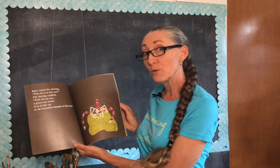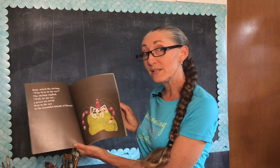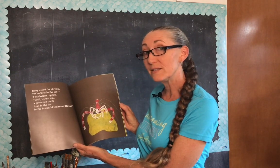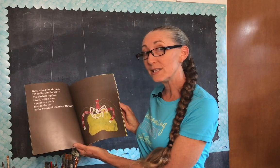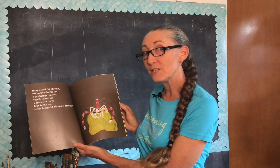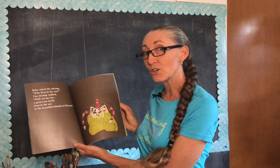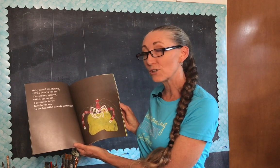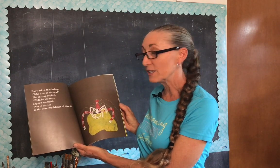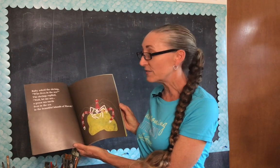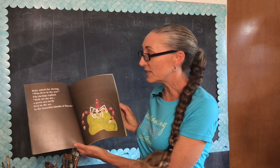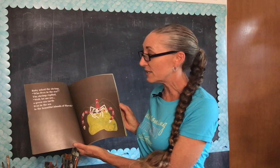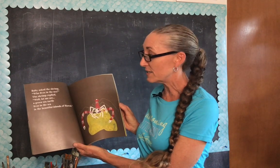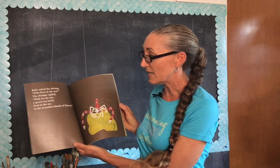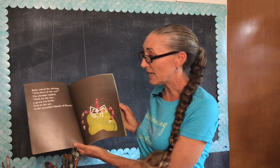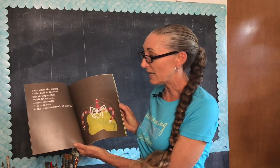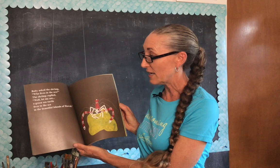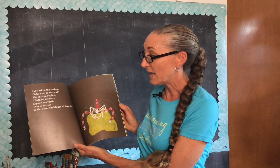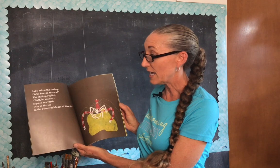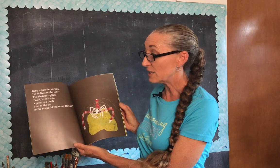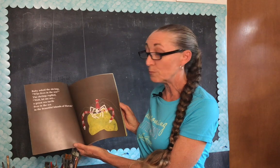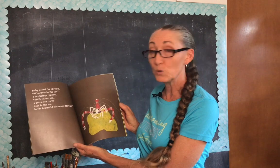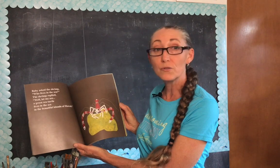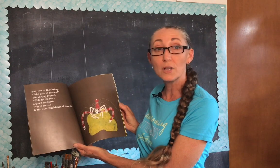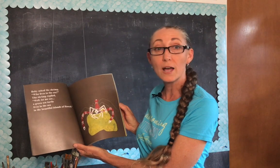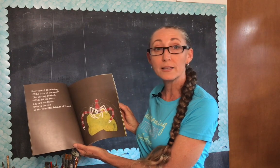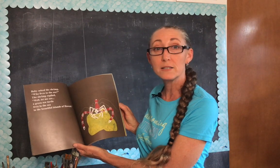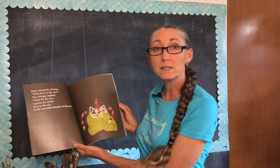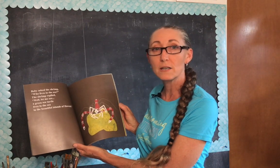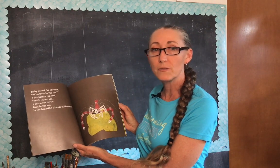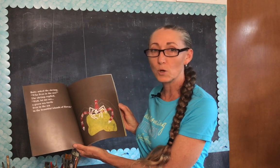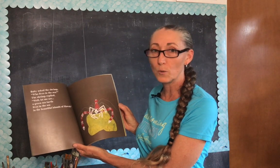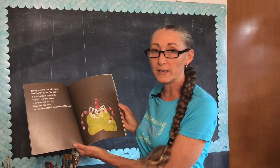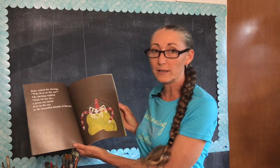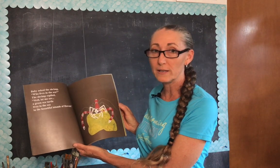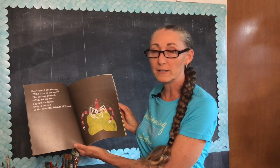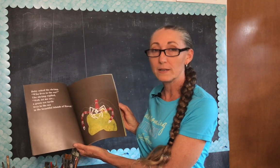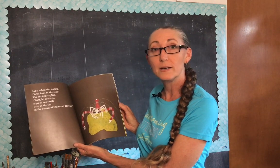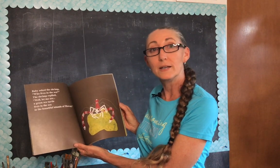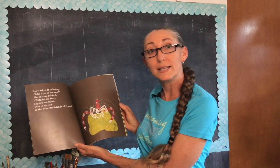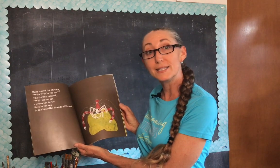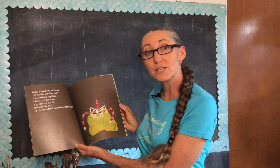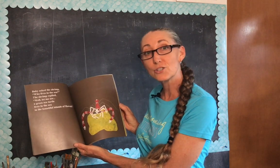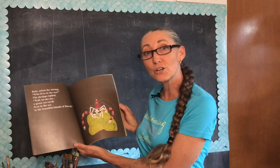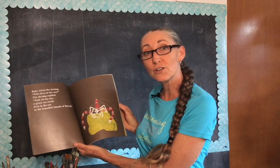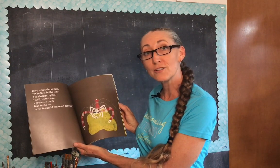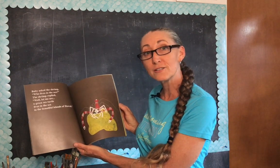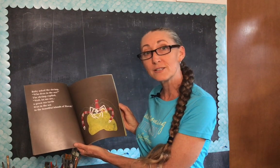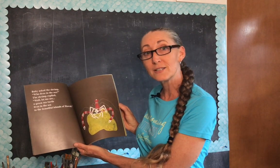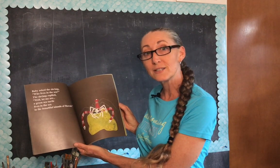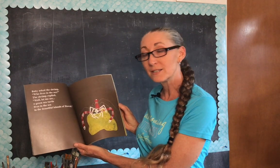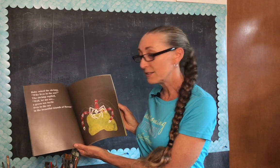green sea turtle lives in the sea in the beautiful islands of Hawaii." Let's see your turtles.